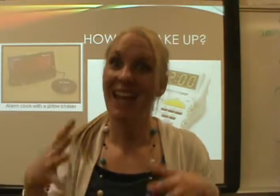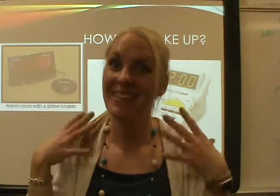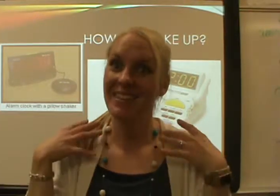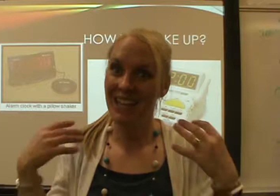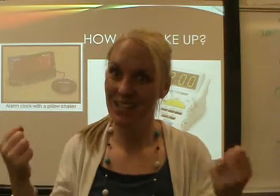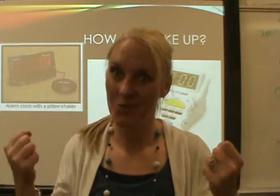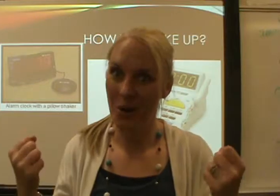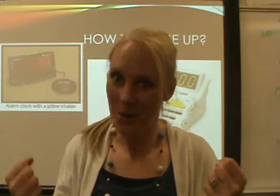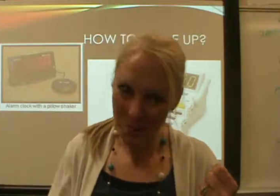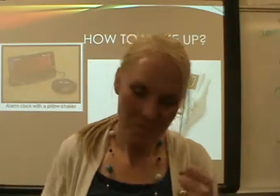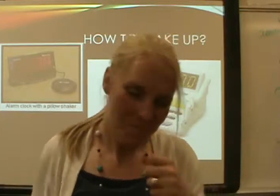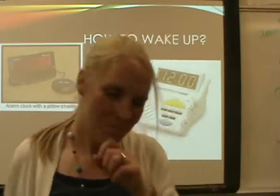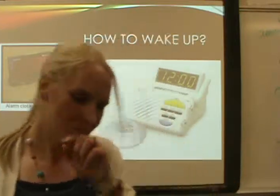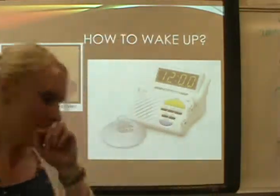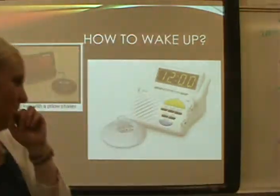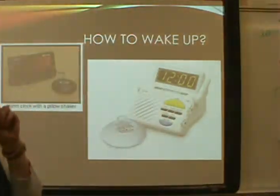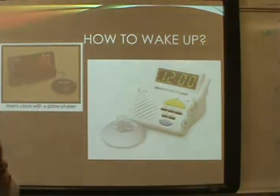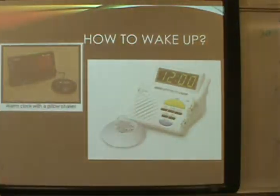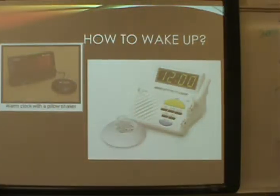it's that strong.